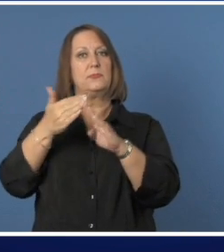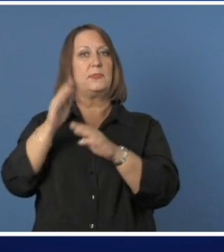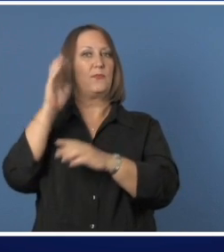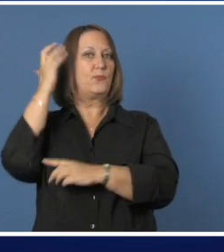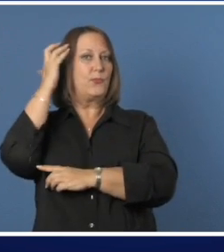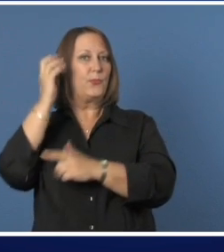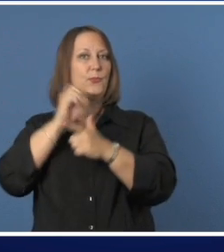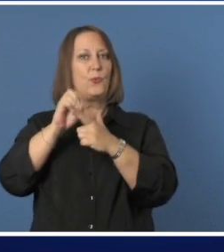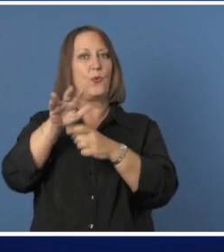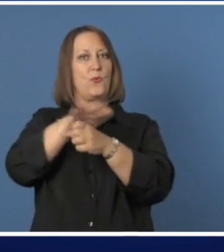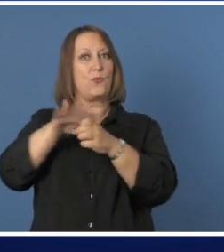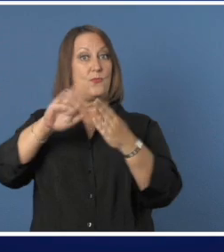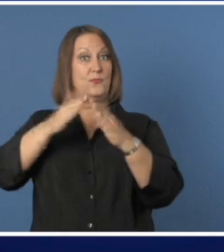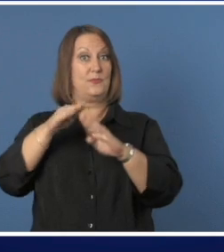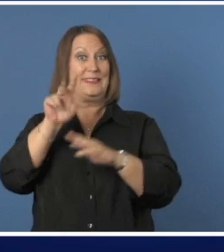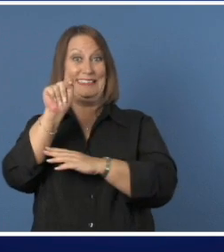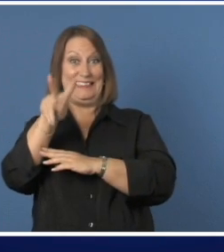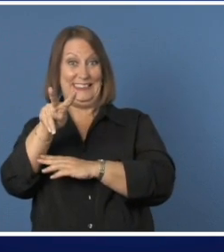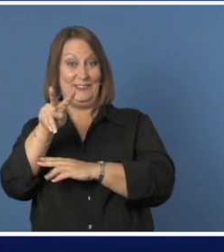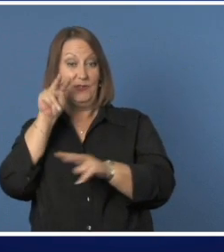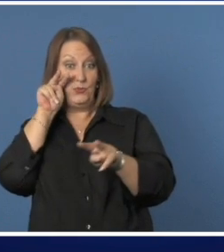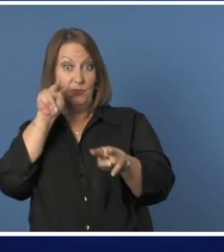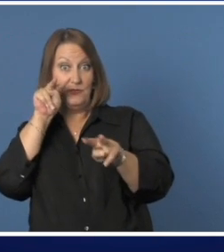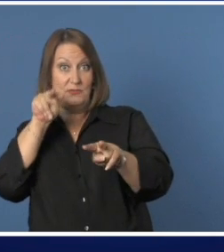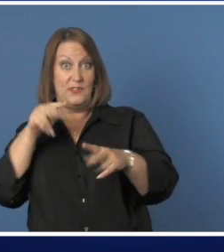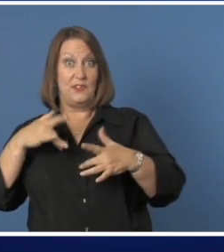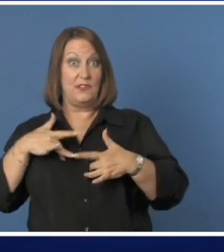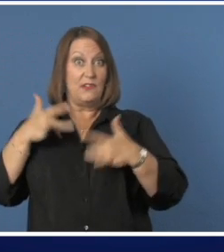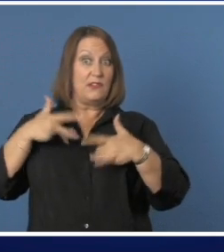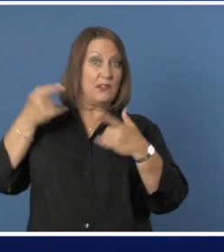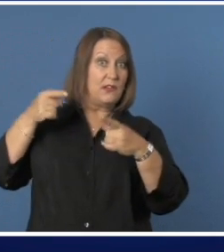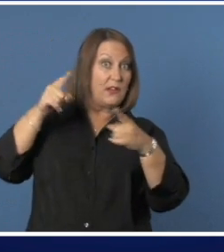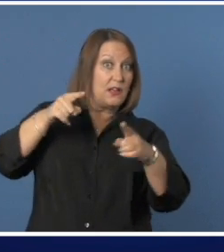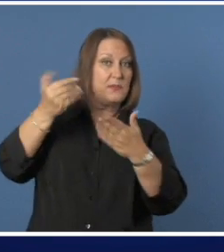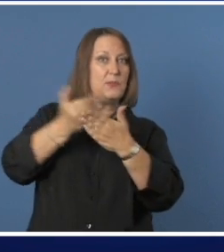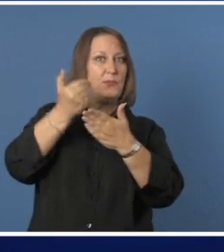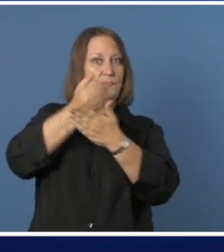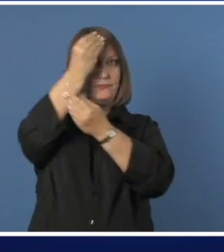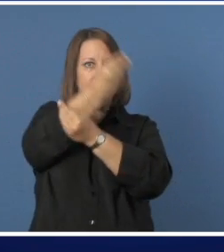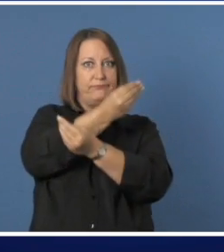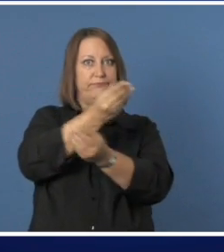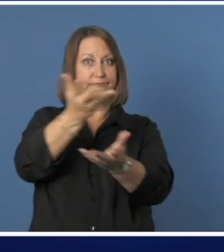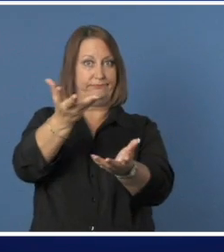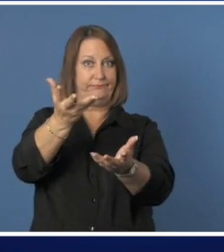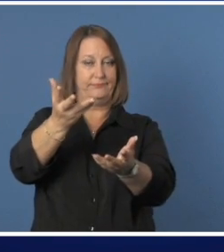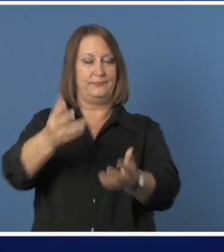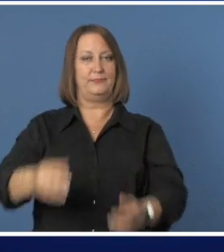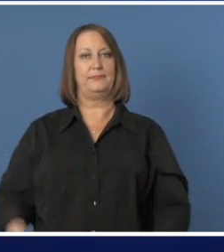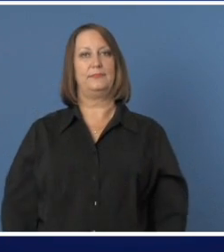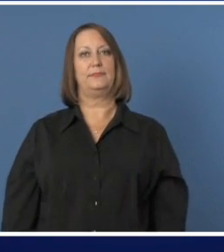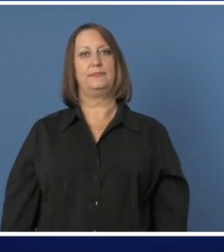or to commercial radio or television newscast for the latest information